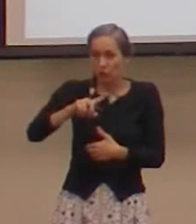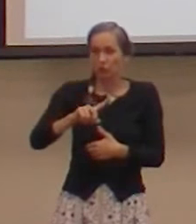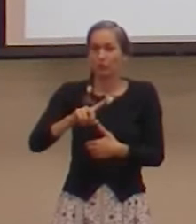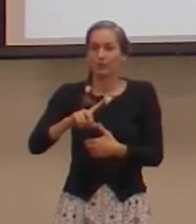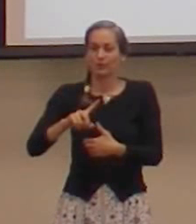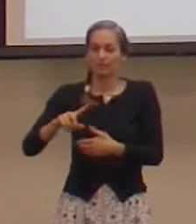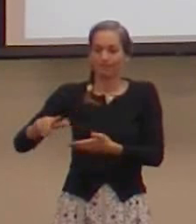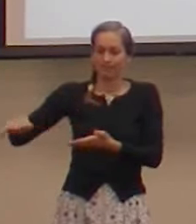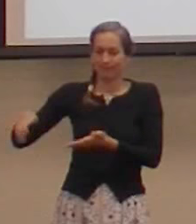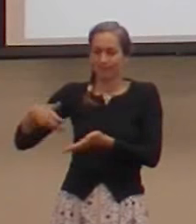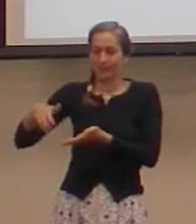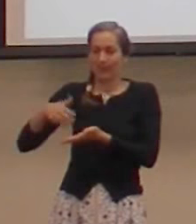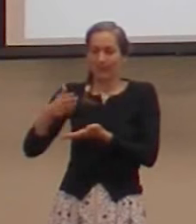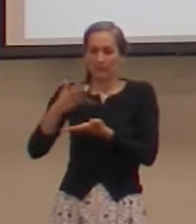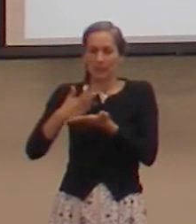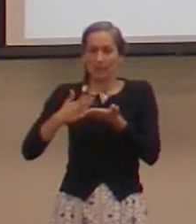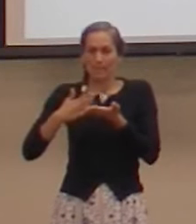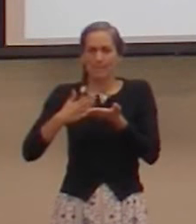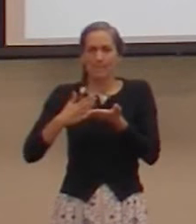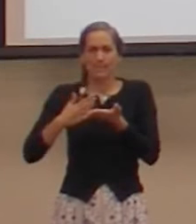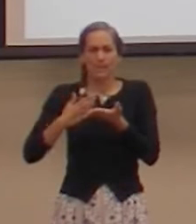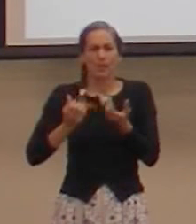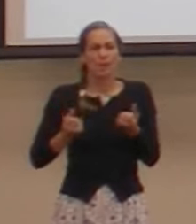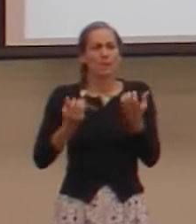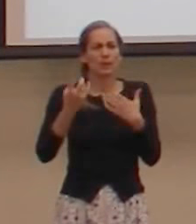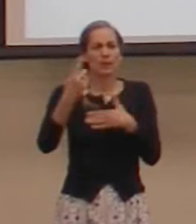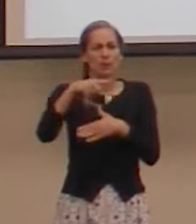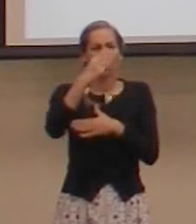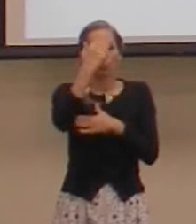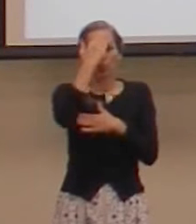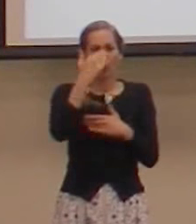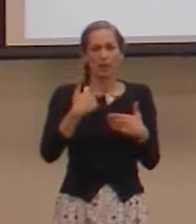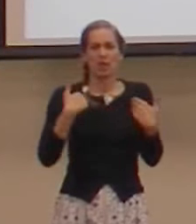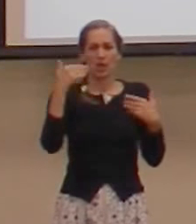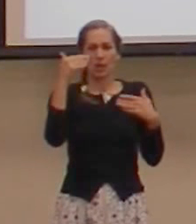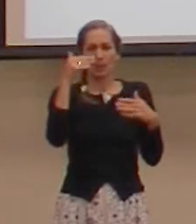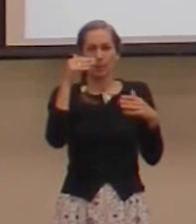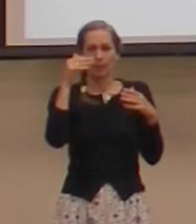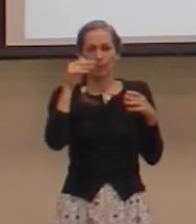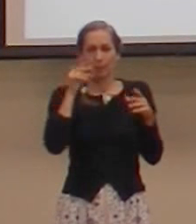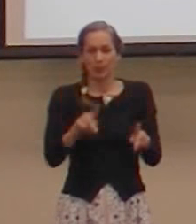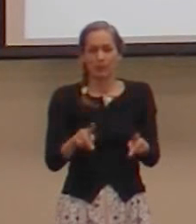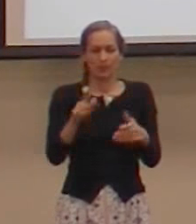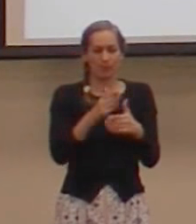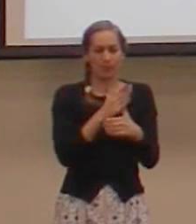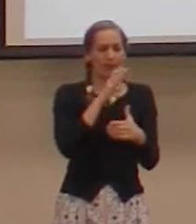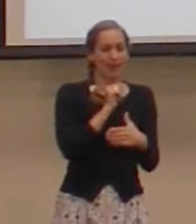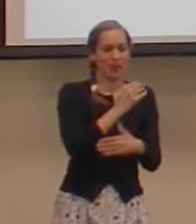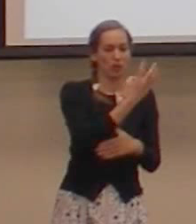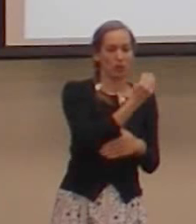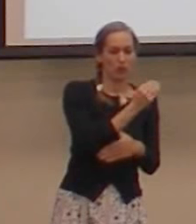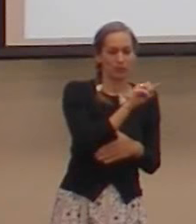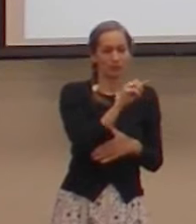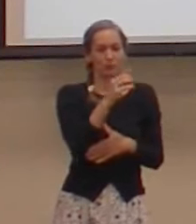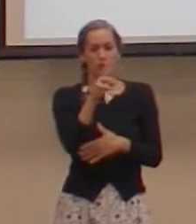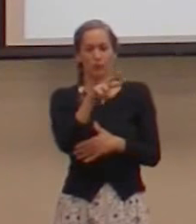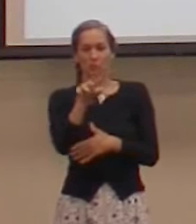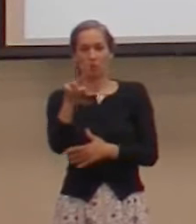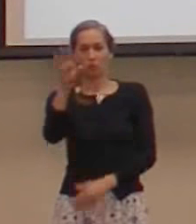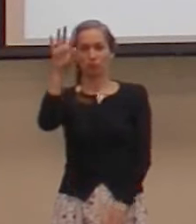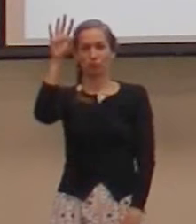couple pamphlets. I'm just curious, how many of you know a young person between the ages of 14 and 22? Let's see a show of hands. How